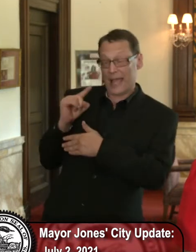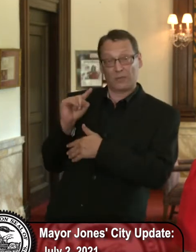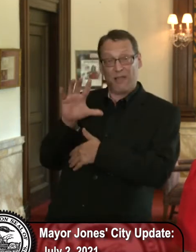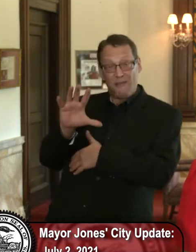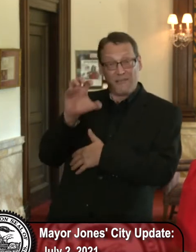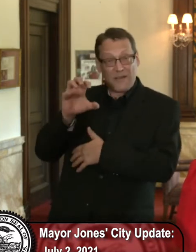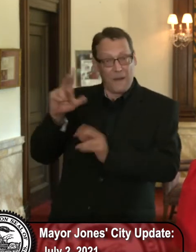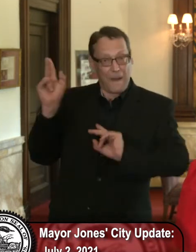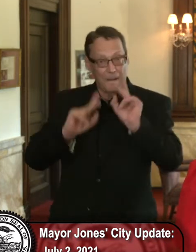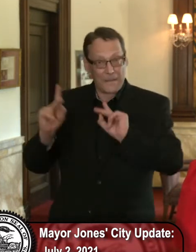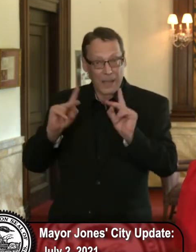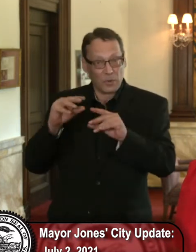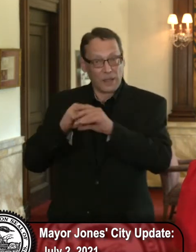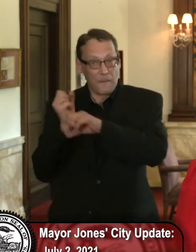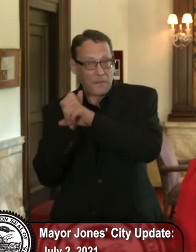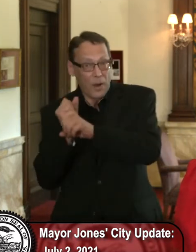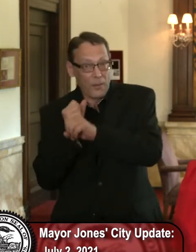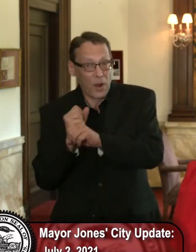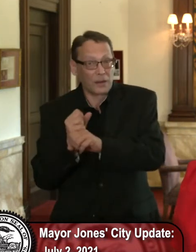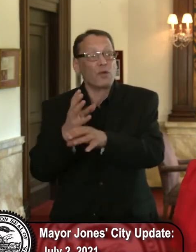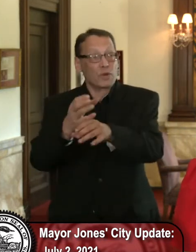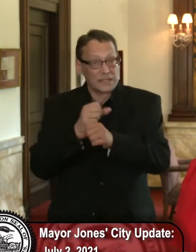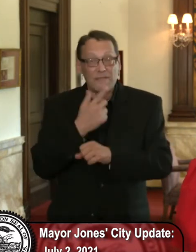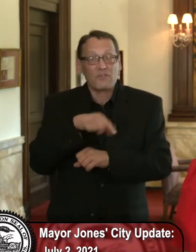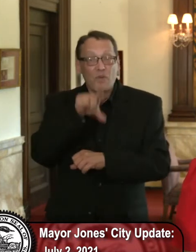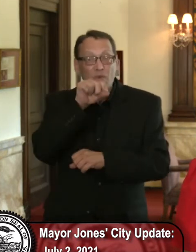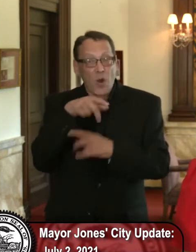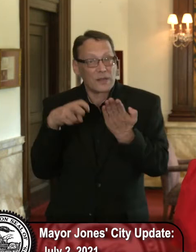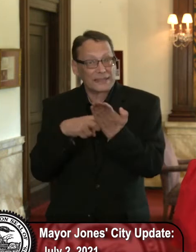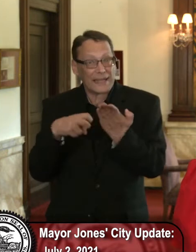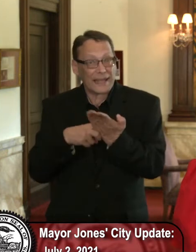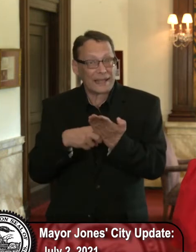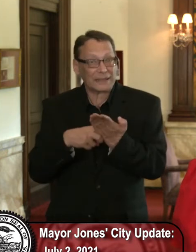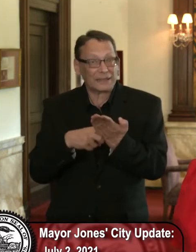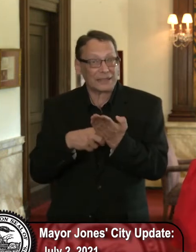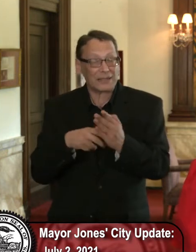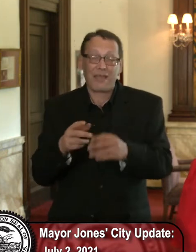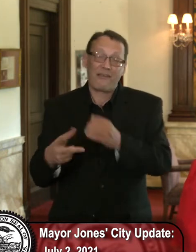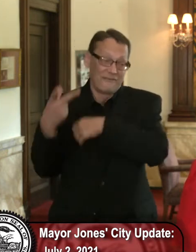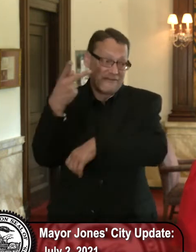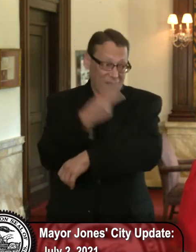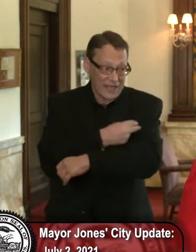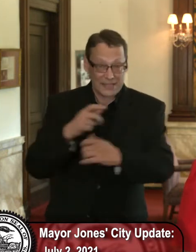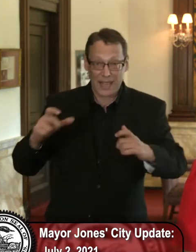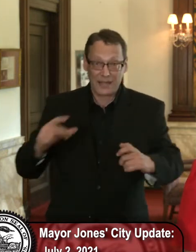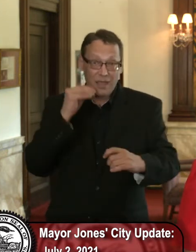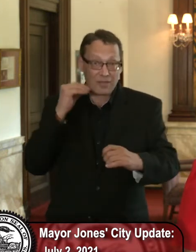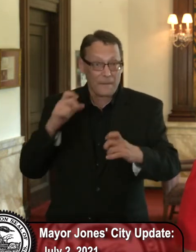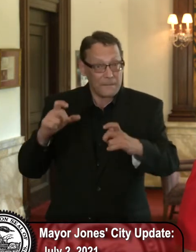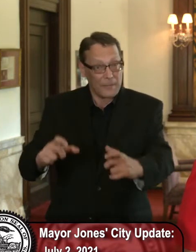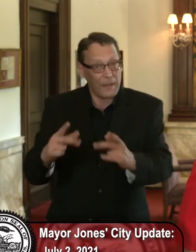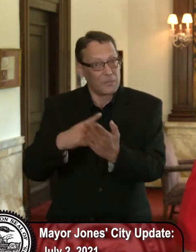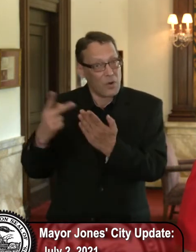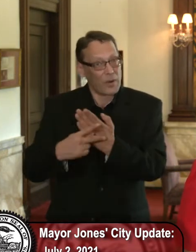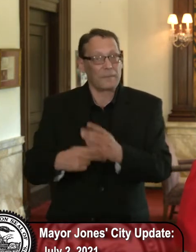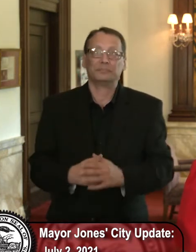got vaccinated at Ballpark Village and received Cardinals tickets through the Vaccinate at the Plate program. The Department of Health announced our